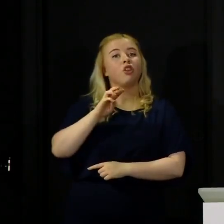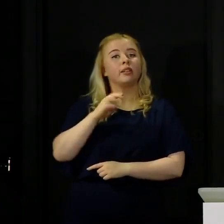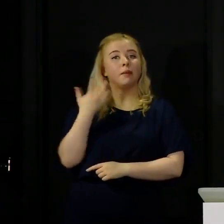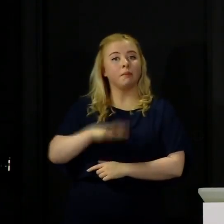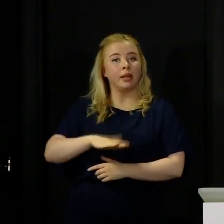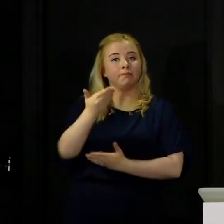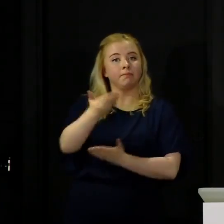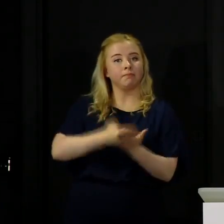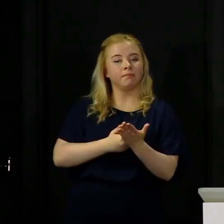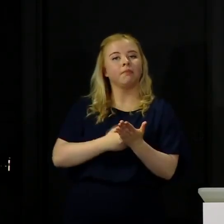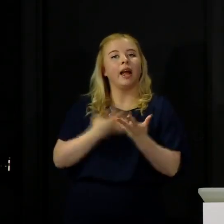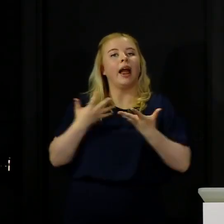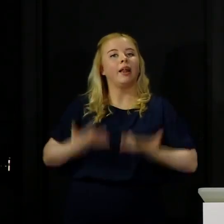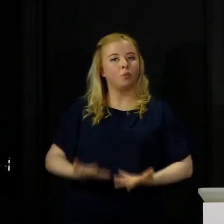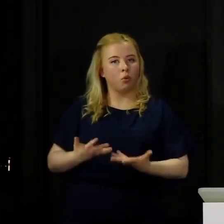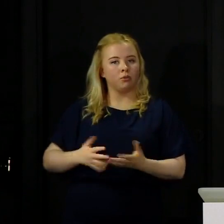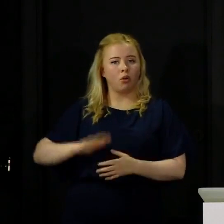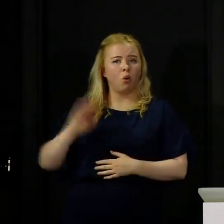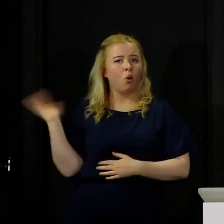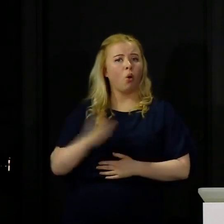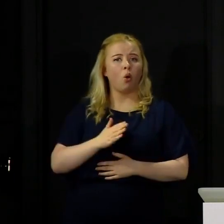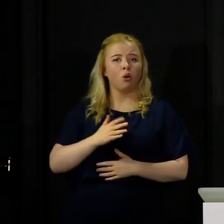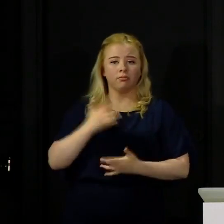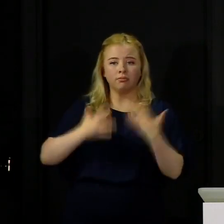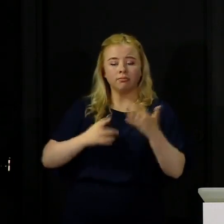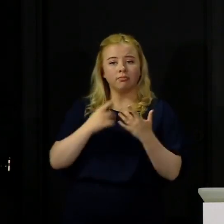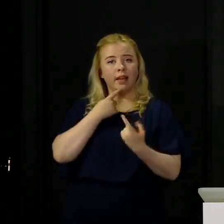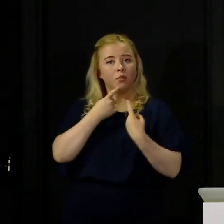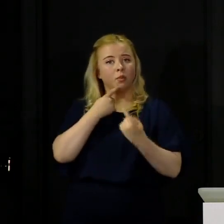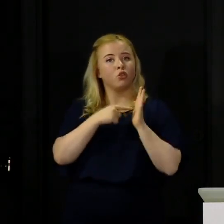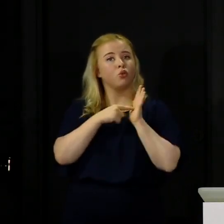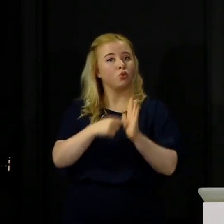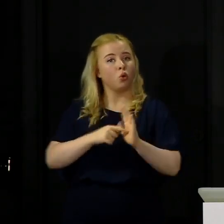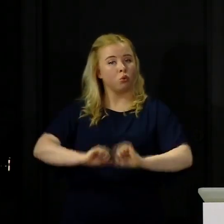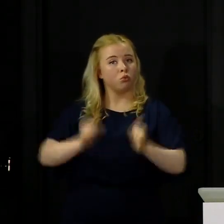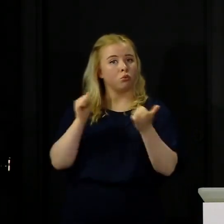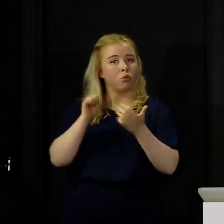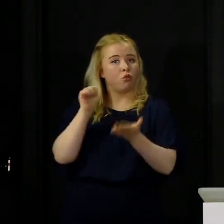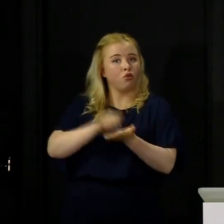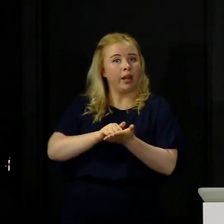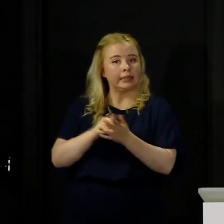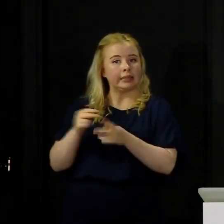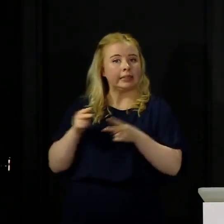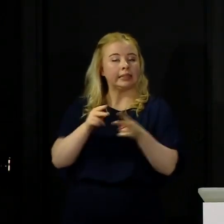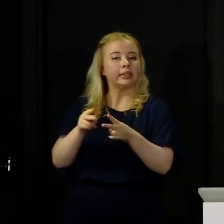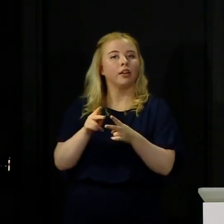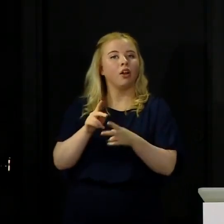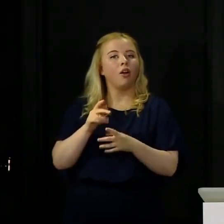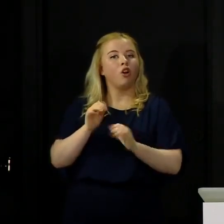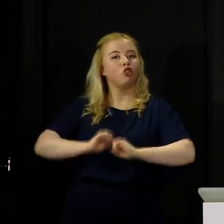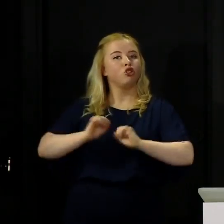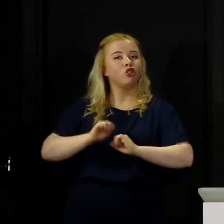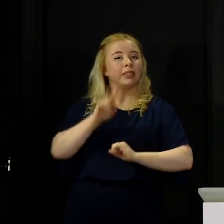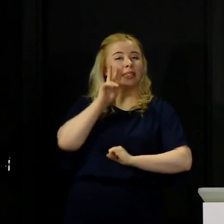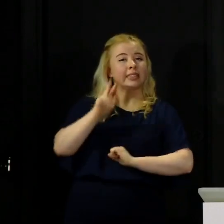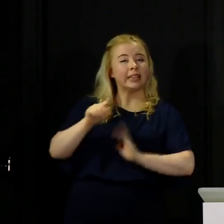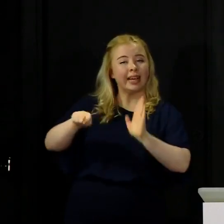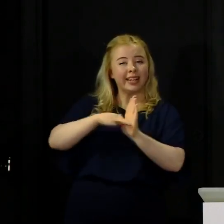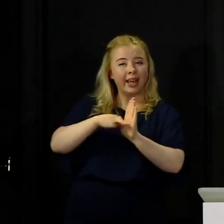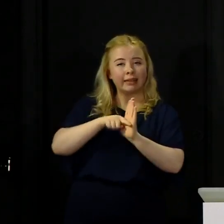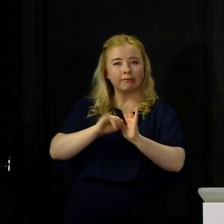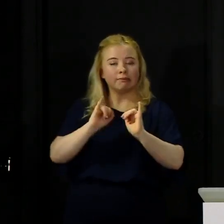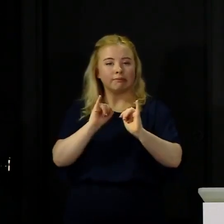the moment, all of that data is going in the right direction. So we do not yet see a negative impact from the changes that were